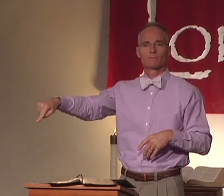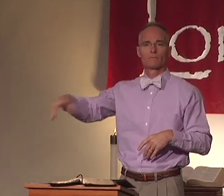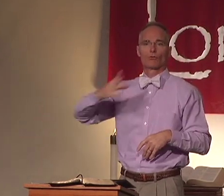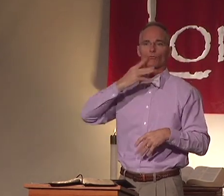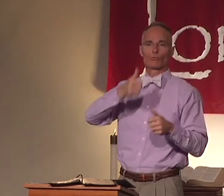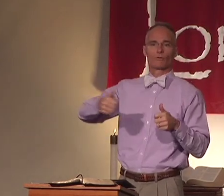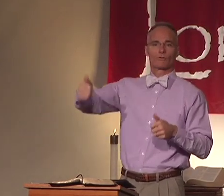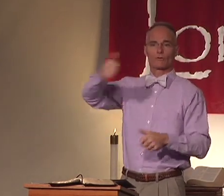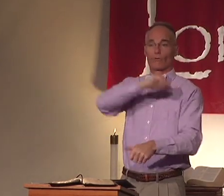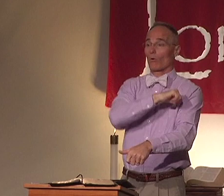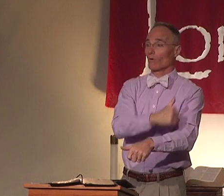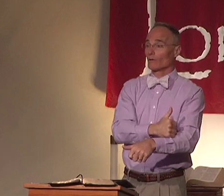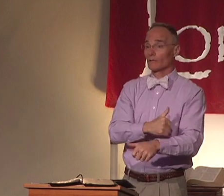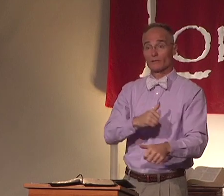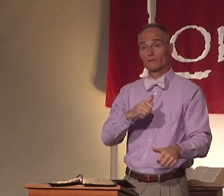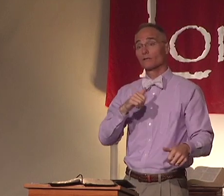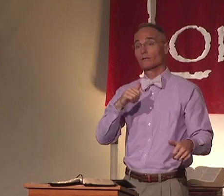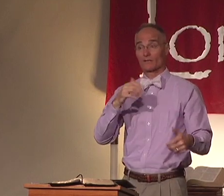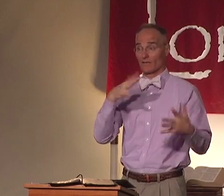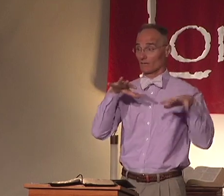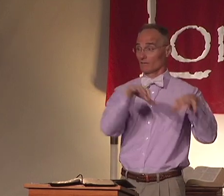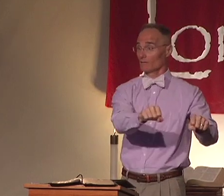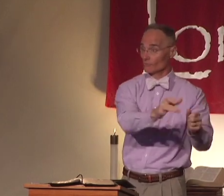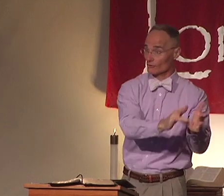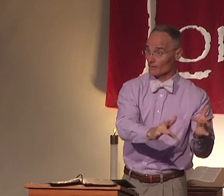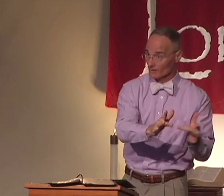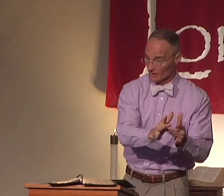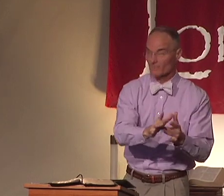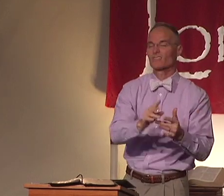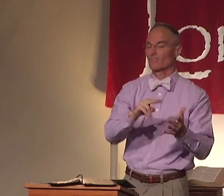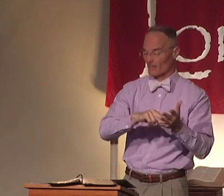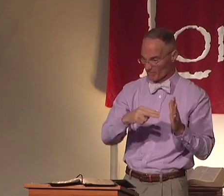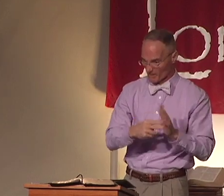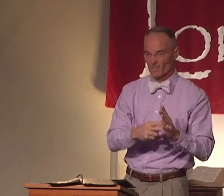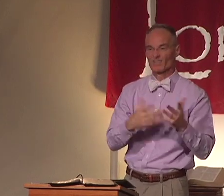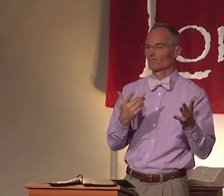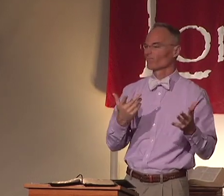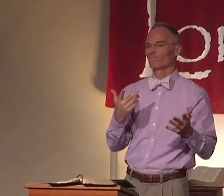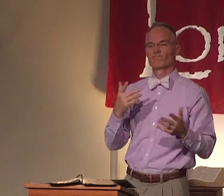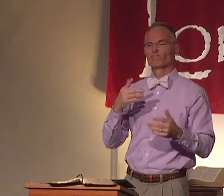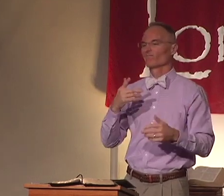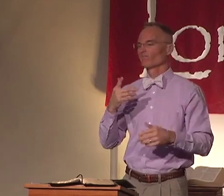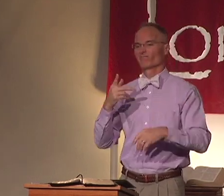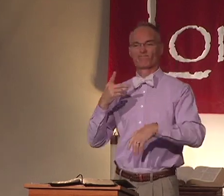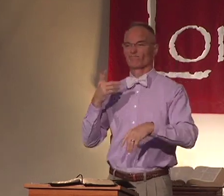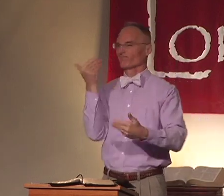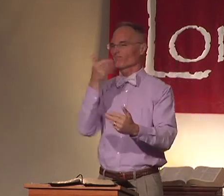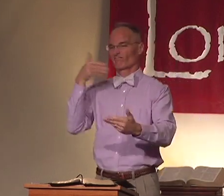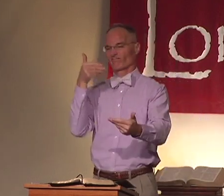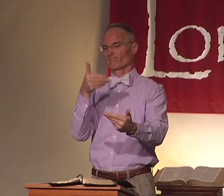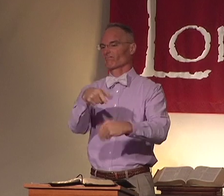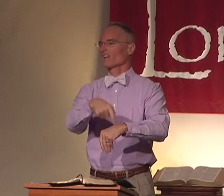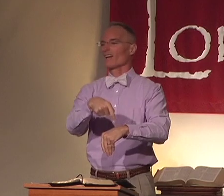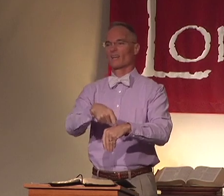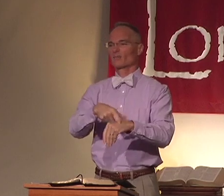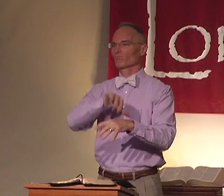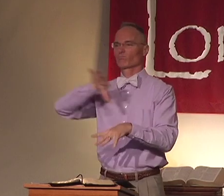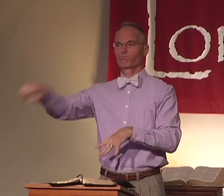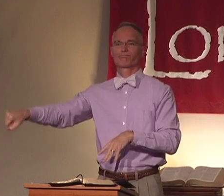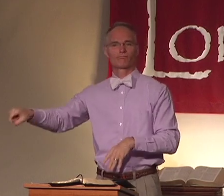next. The Jewish authorities had already arrested Jesus. That meant the time was